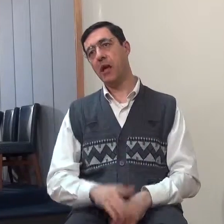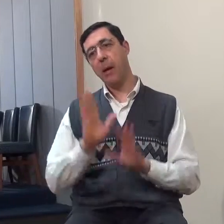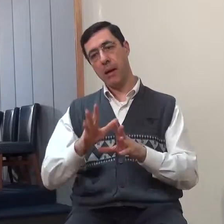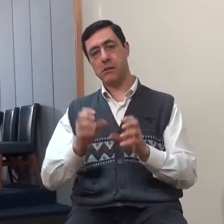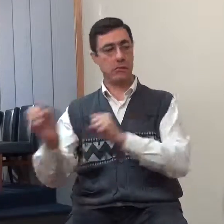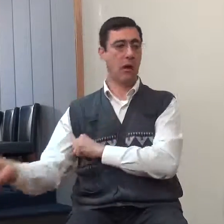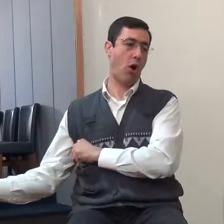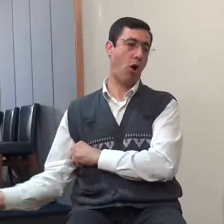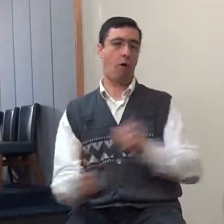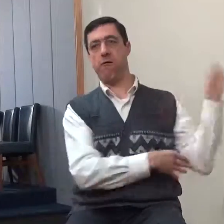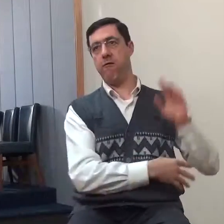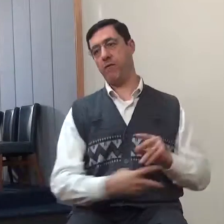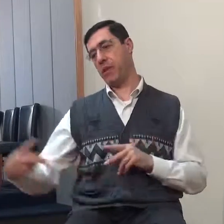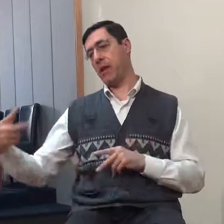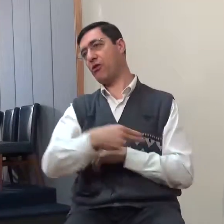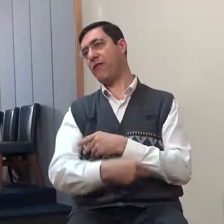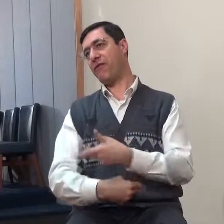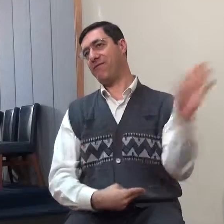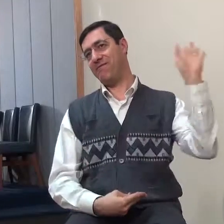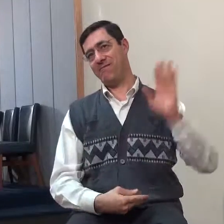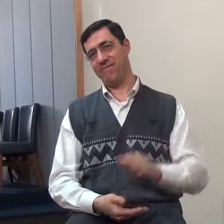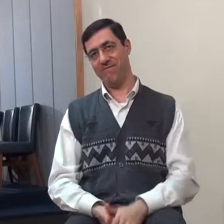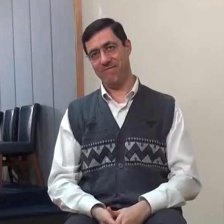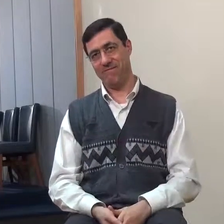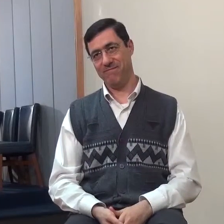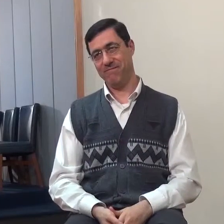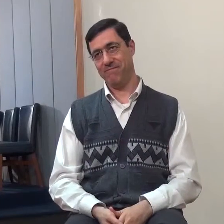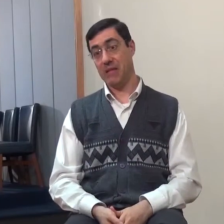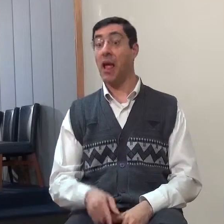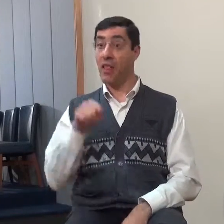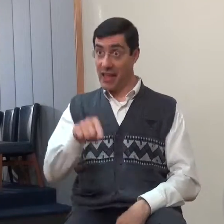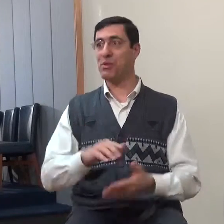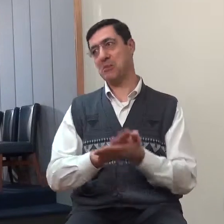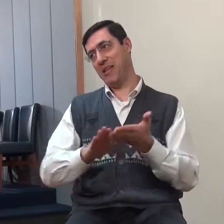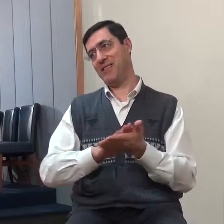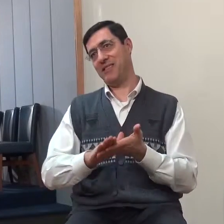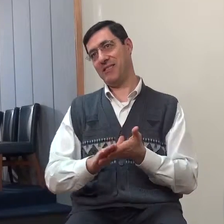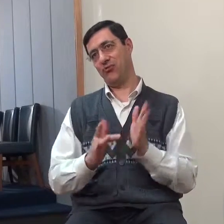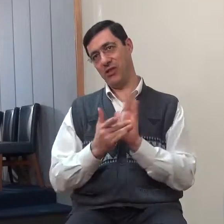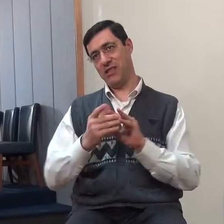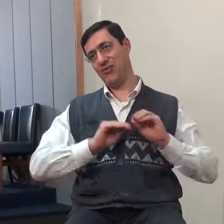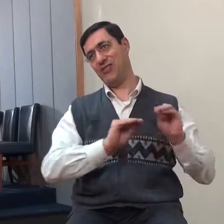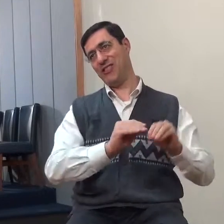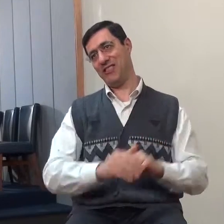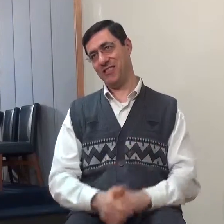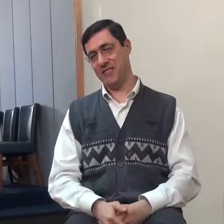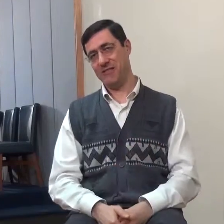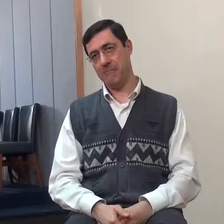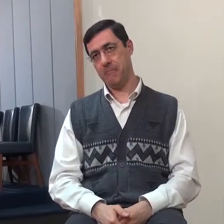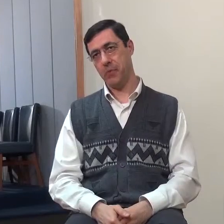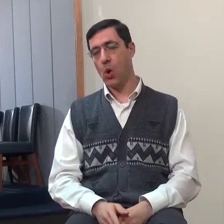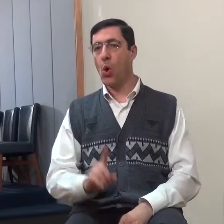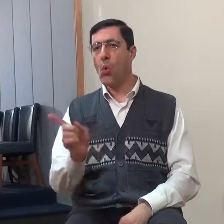interpret the illustration any way you wish. But this is the initial instruction of the disciples. You